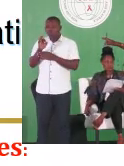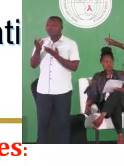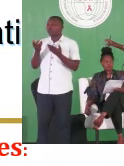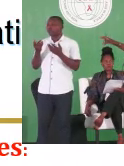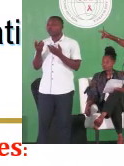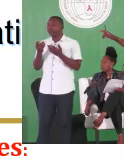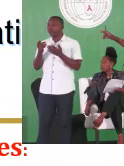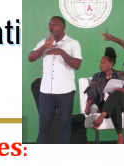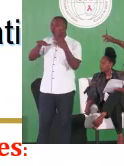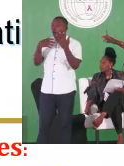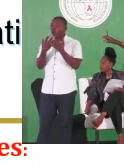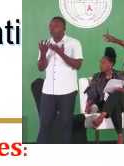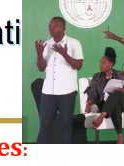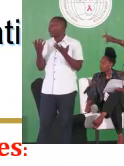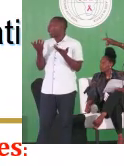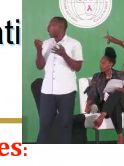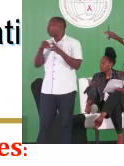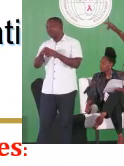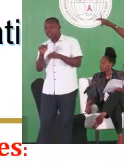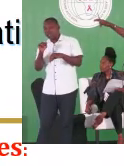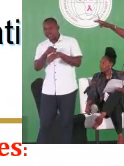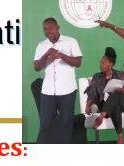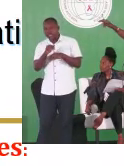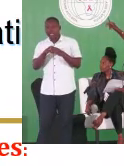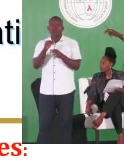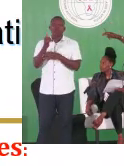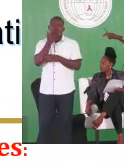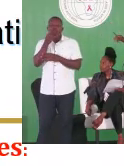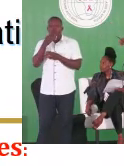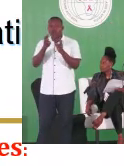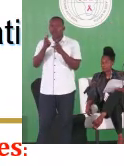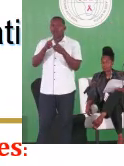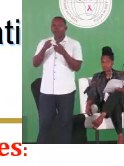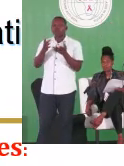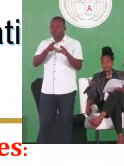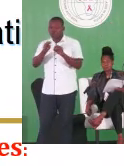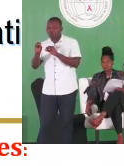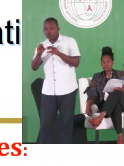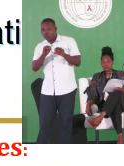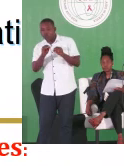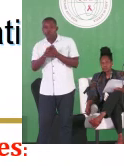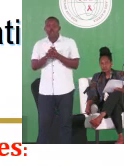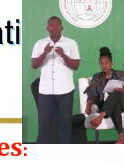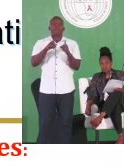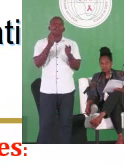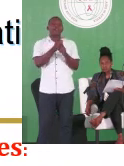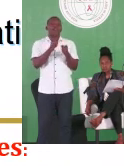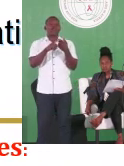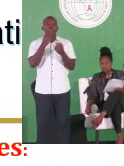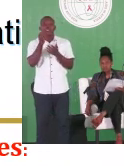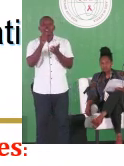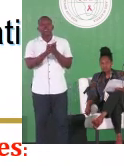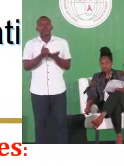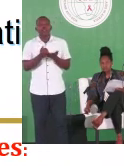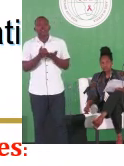I've put it in the wrong way. The gold should have been on that side and then bronze on this side. But just to say that it's